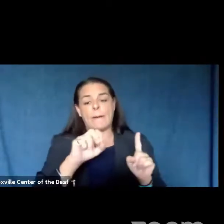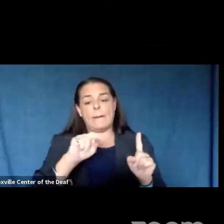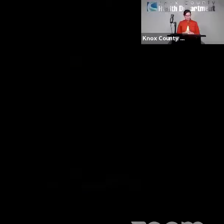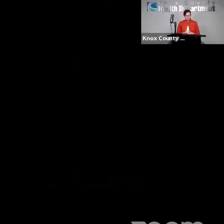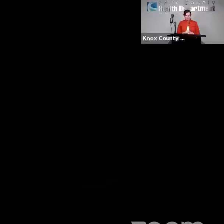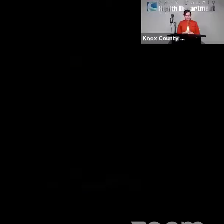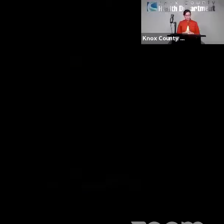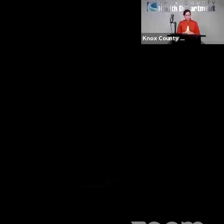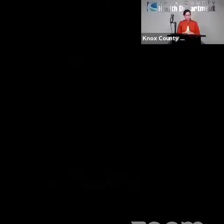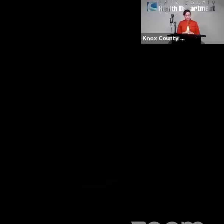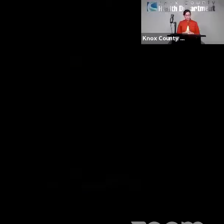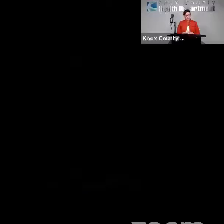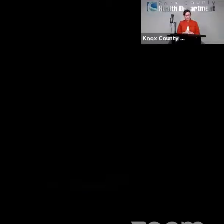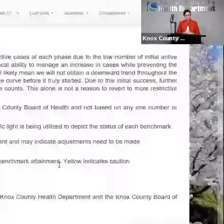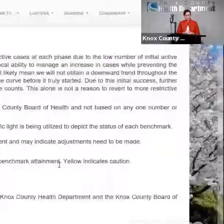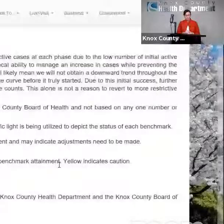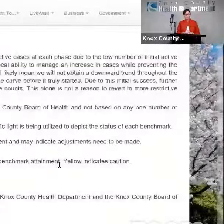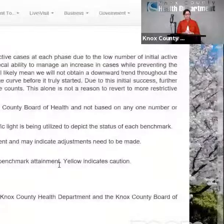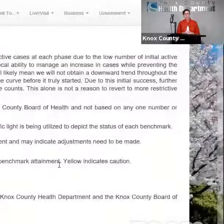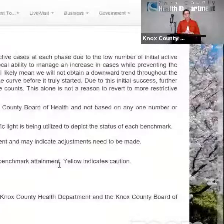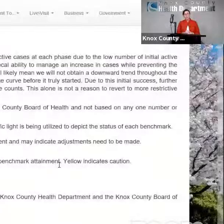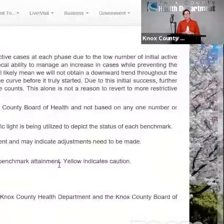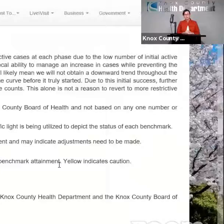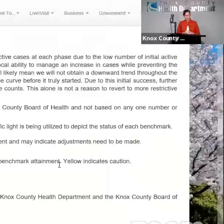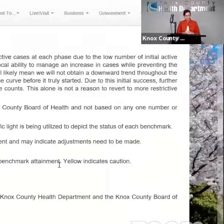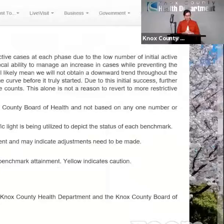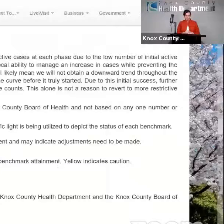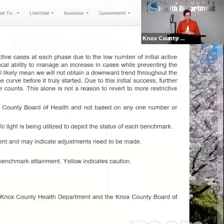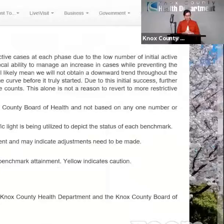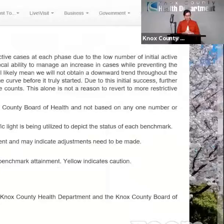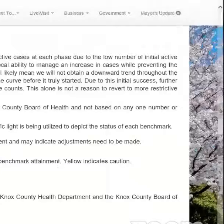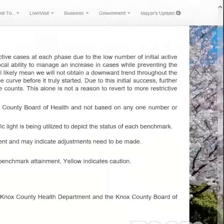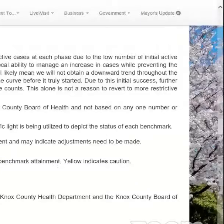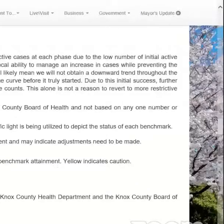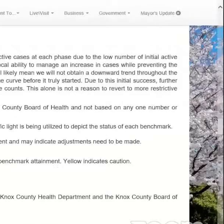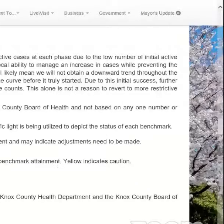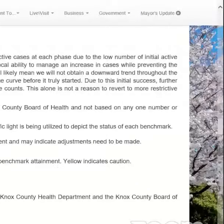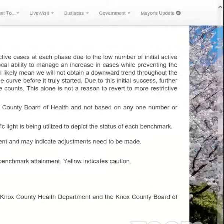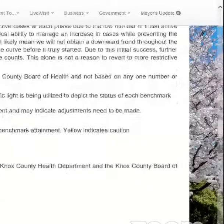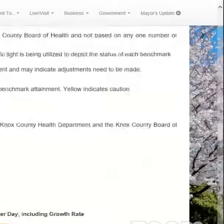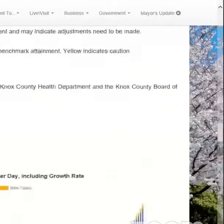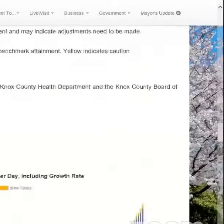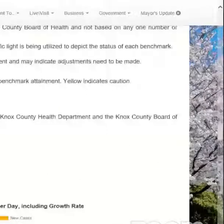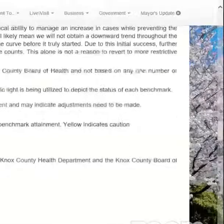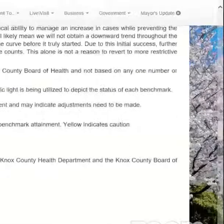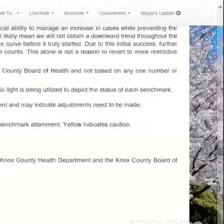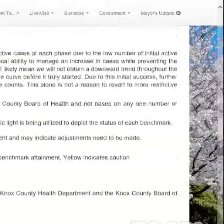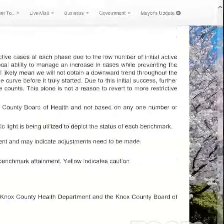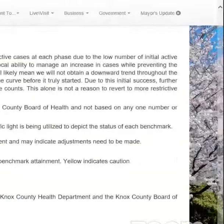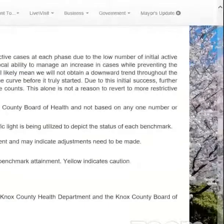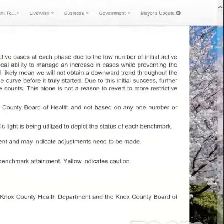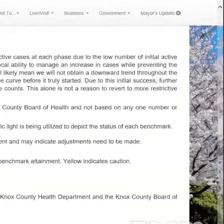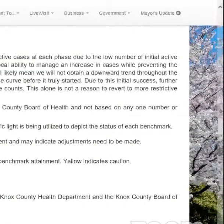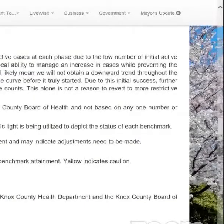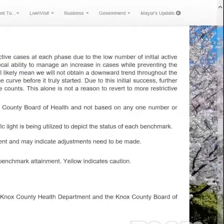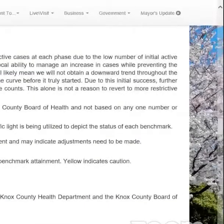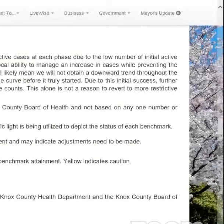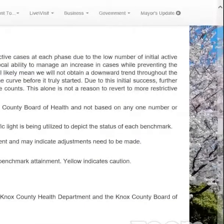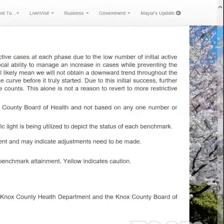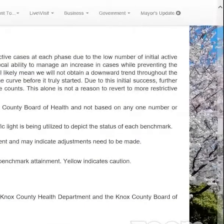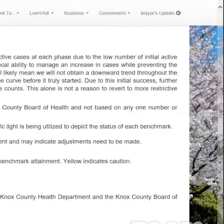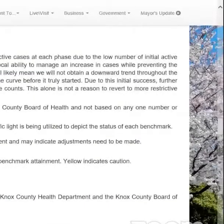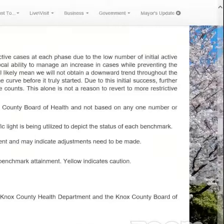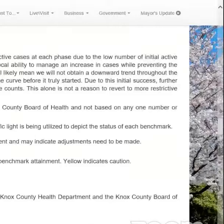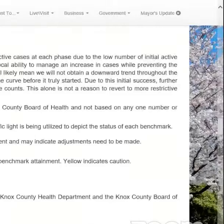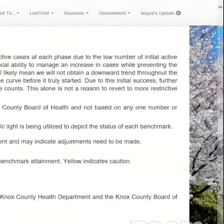majority of our benchmarks, what we want to see is no 3-day statistically significant shifts within a 2-week